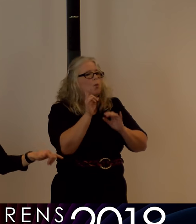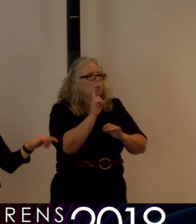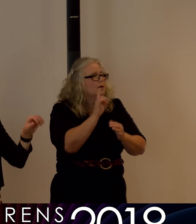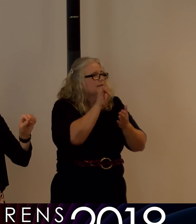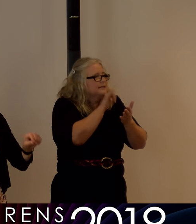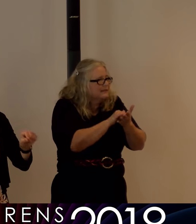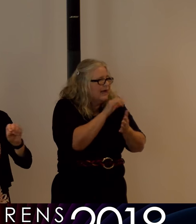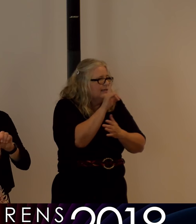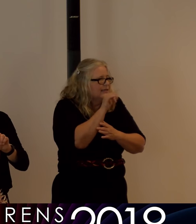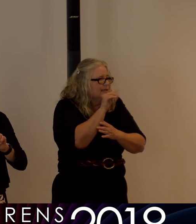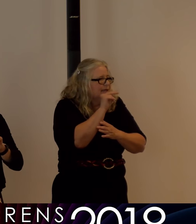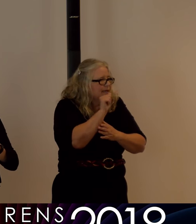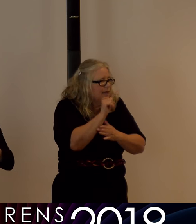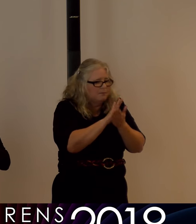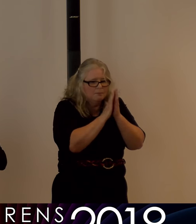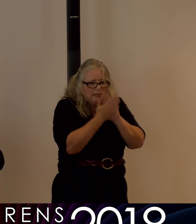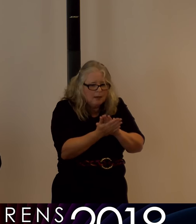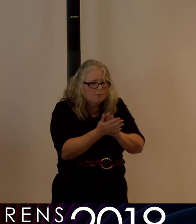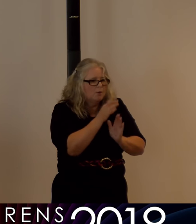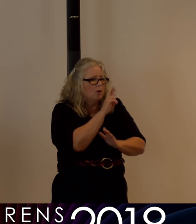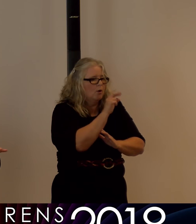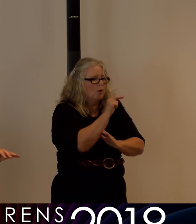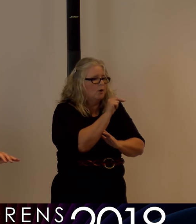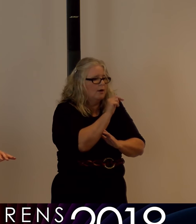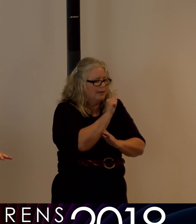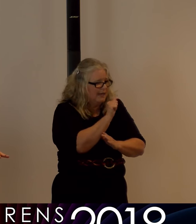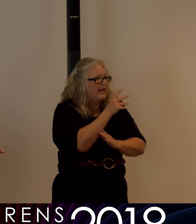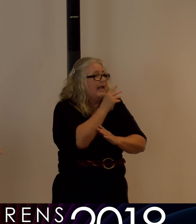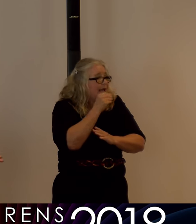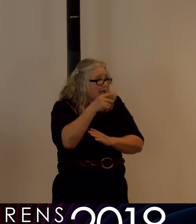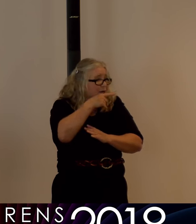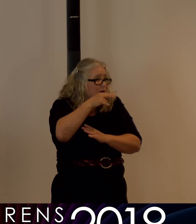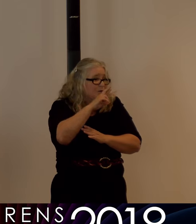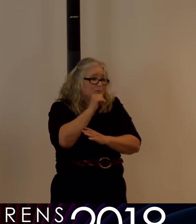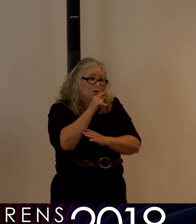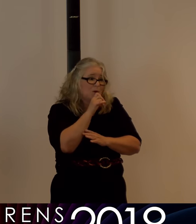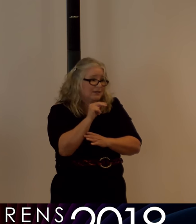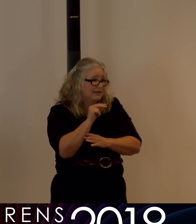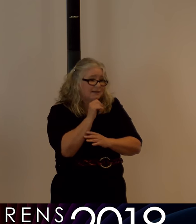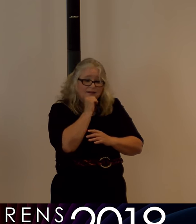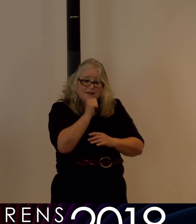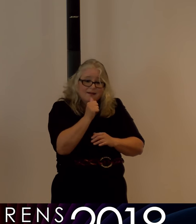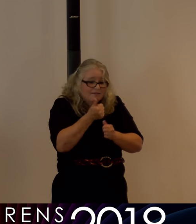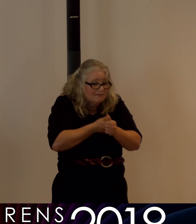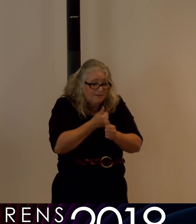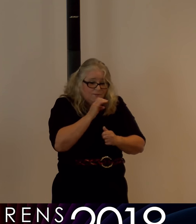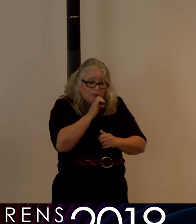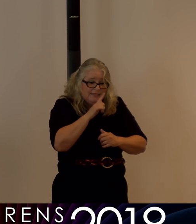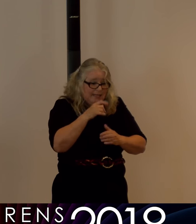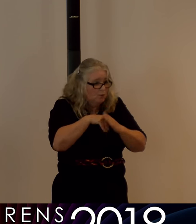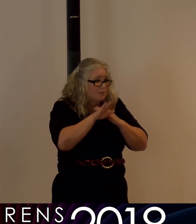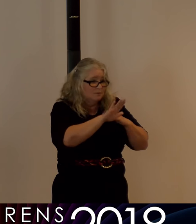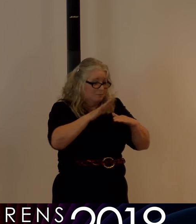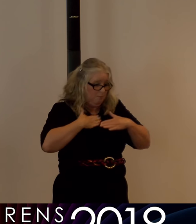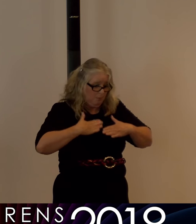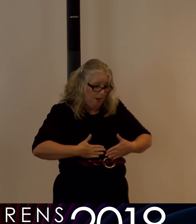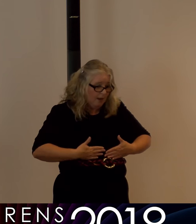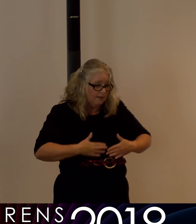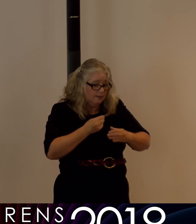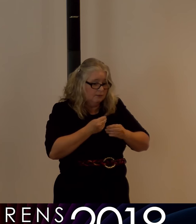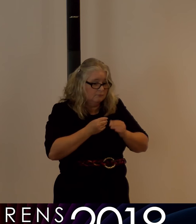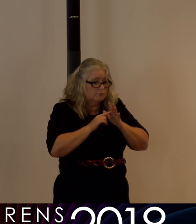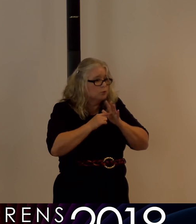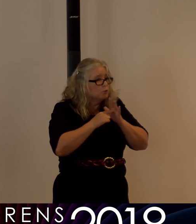get turned into RNA and protein? Because not every cell in the body expresses every gene. Most cells